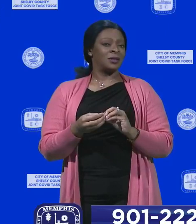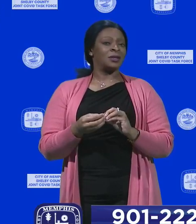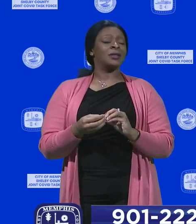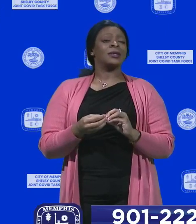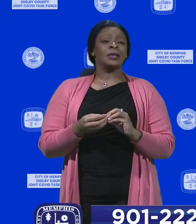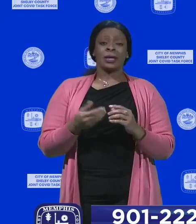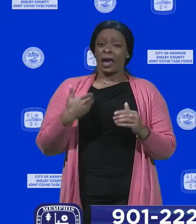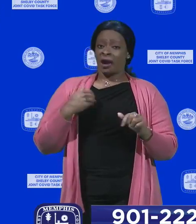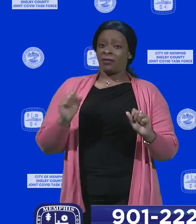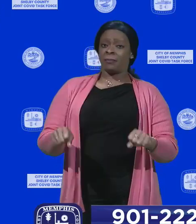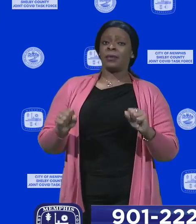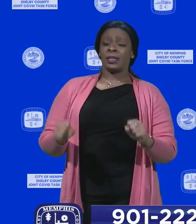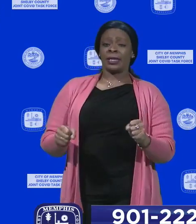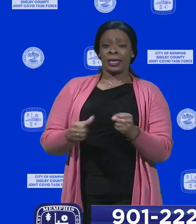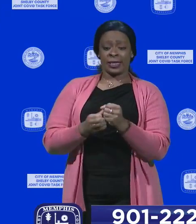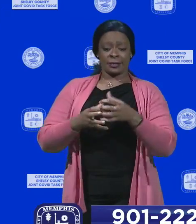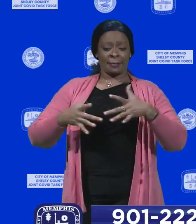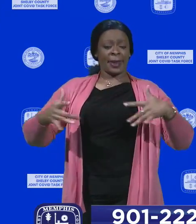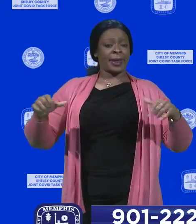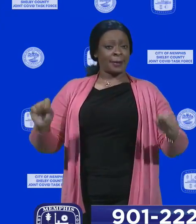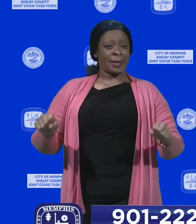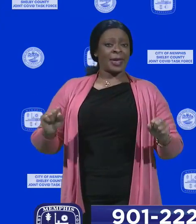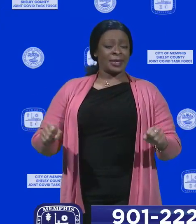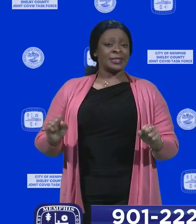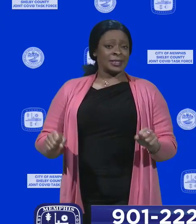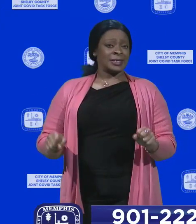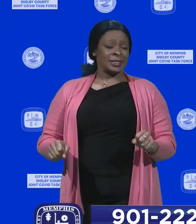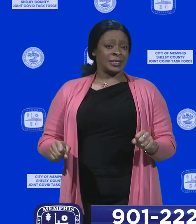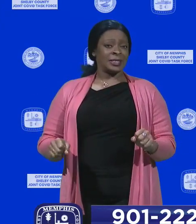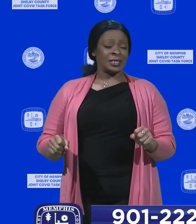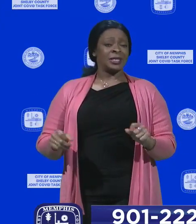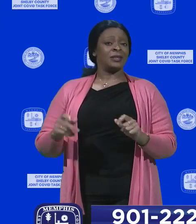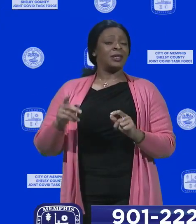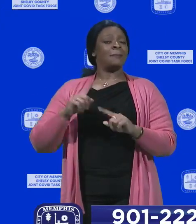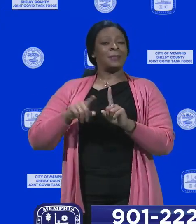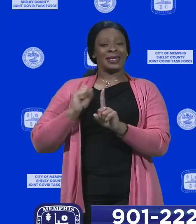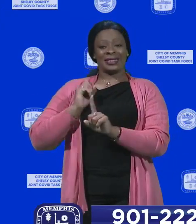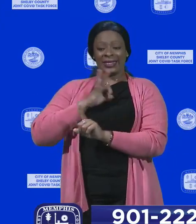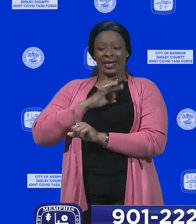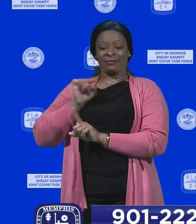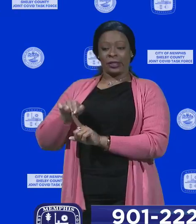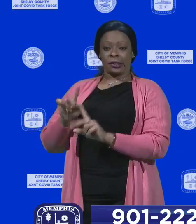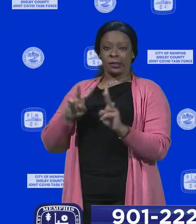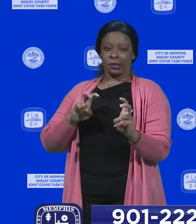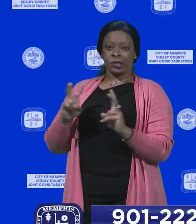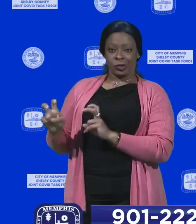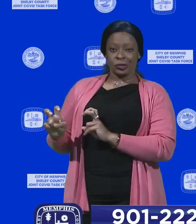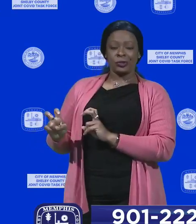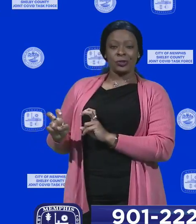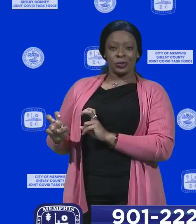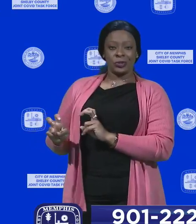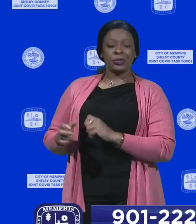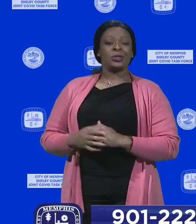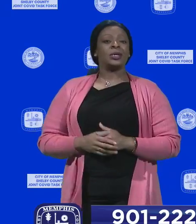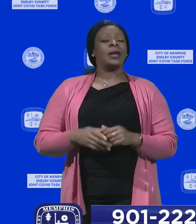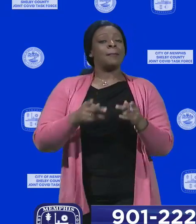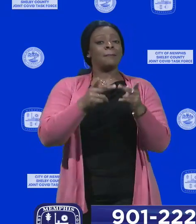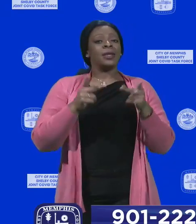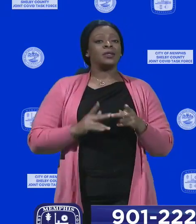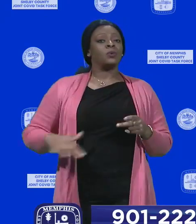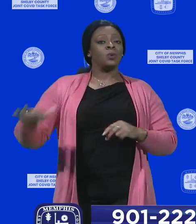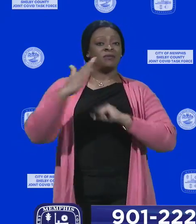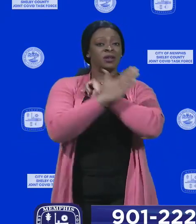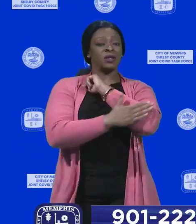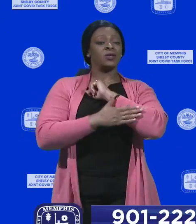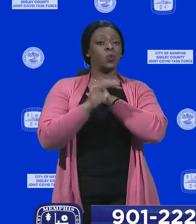There is ability to expand capacity physically, but it's always the staffing issue. The good news is that there are places in the country where